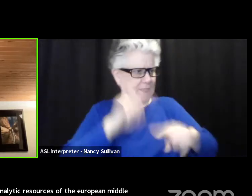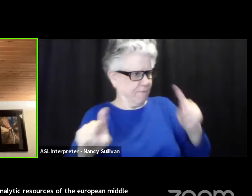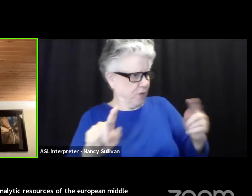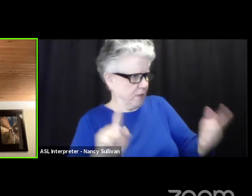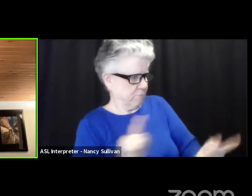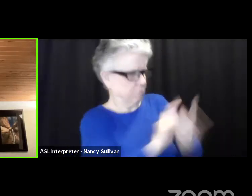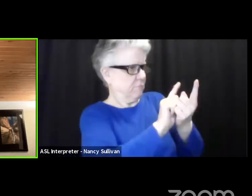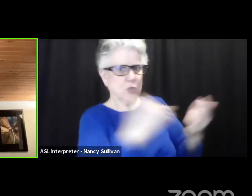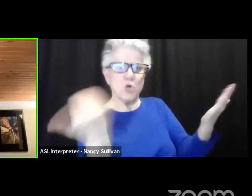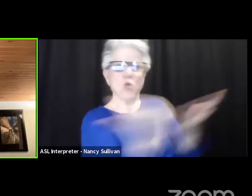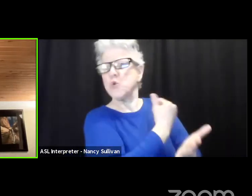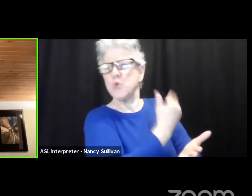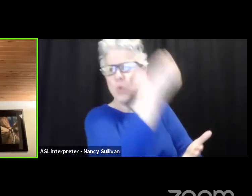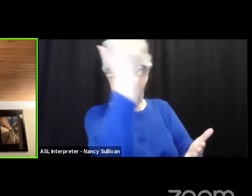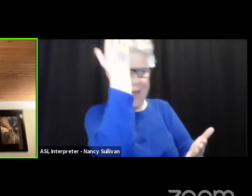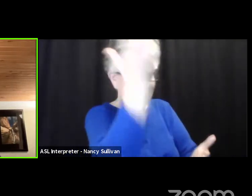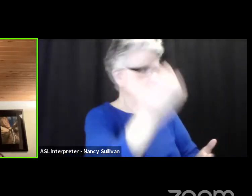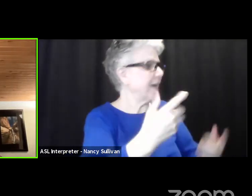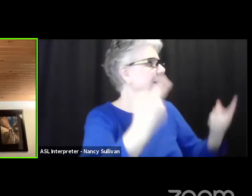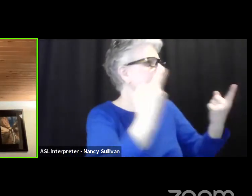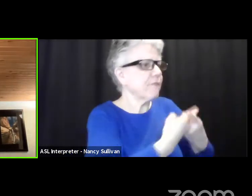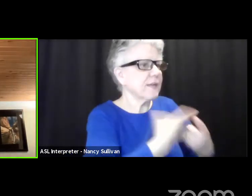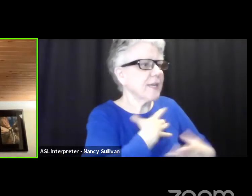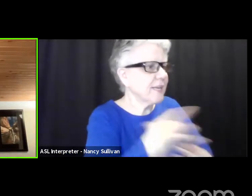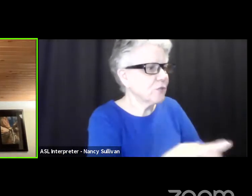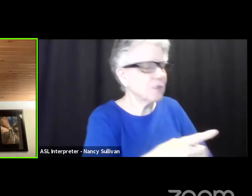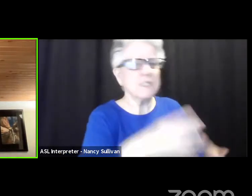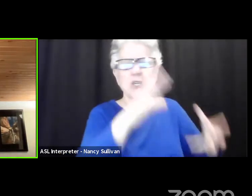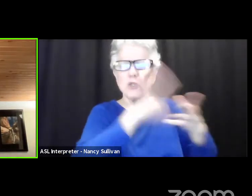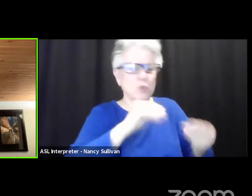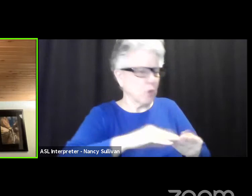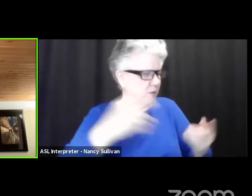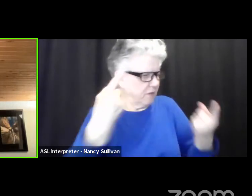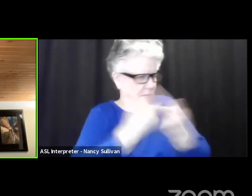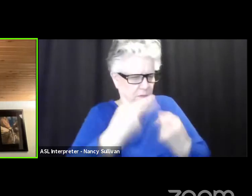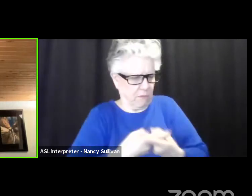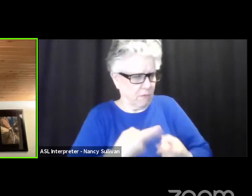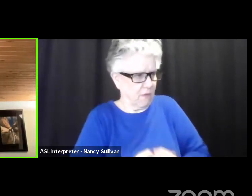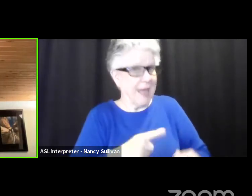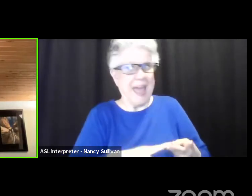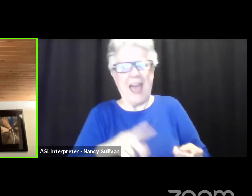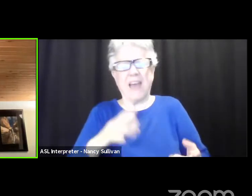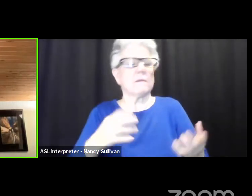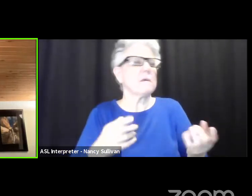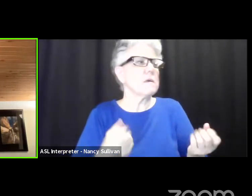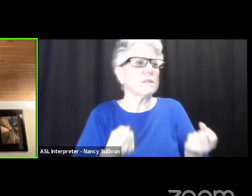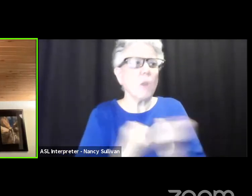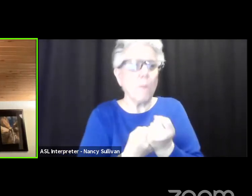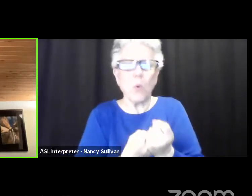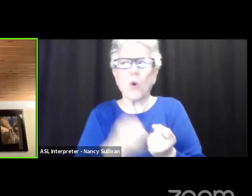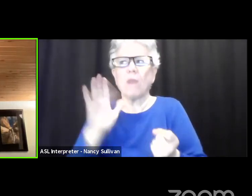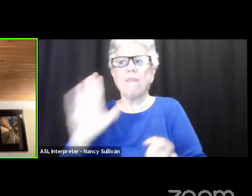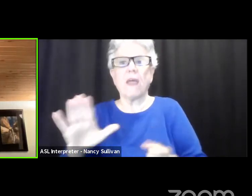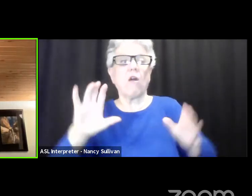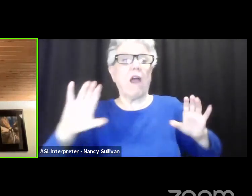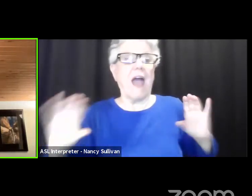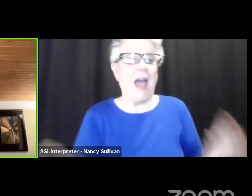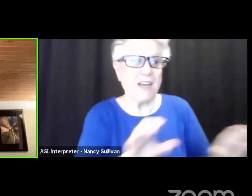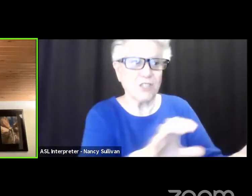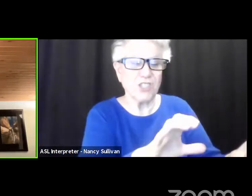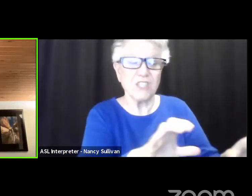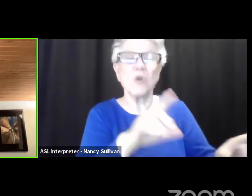conflicting interests, inconsistent reports, and sickening justifications of profoundly unjust